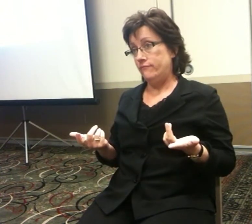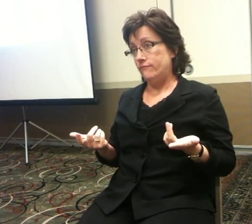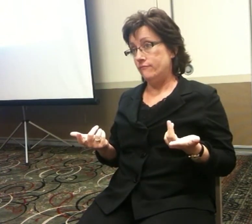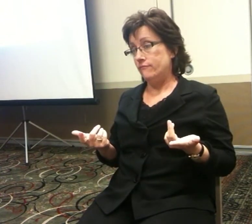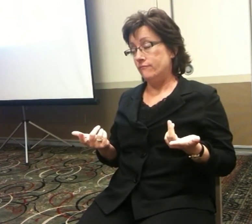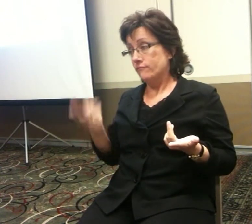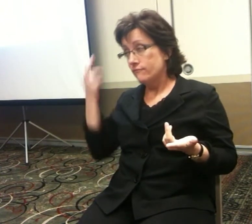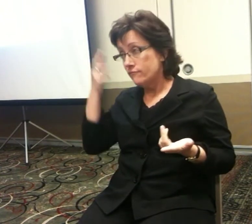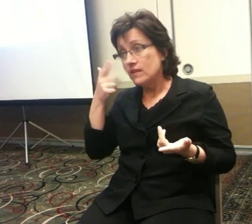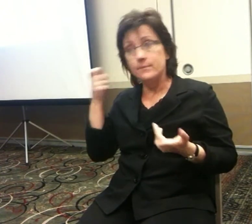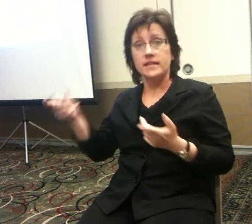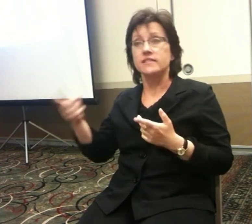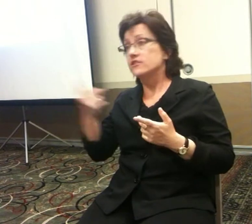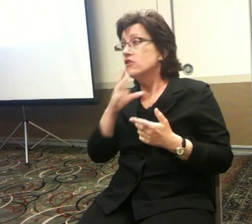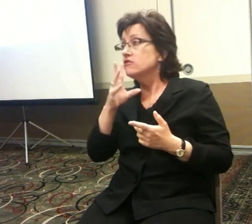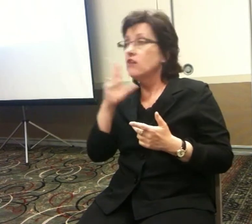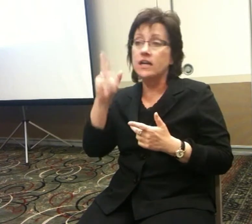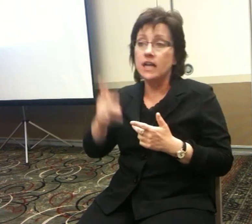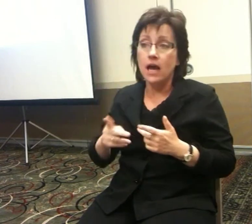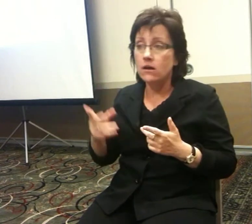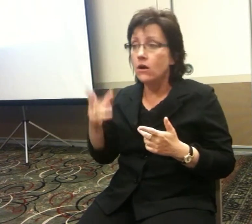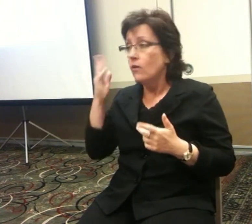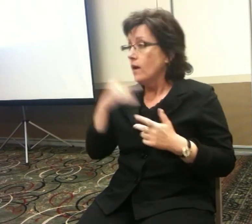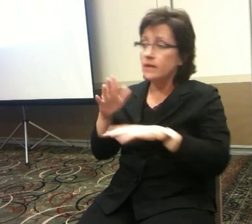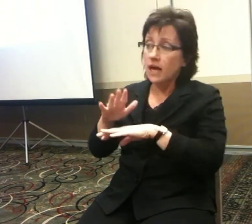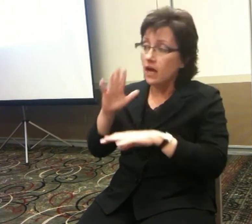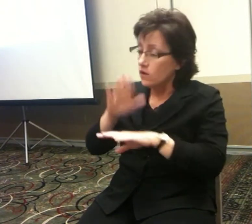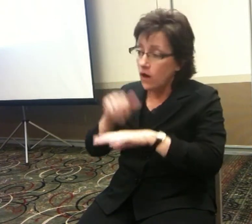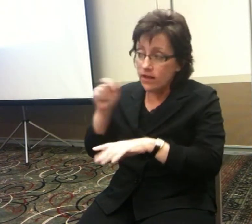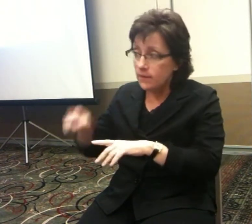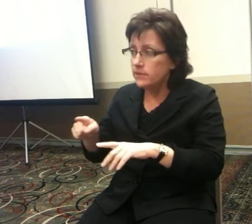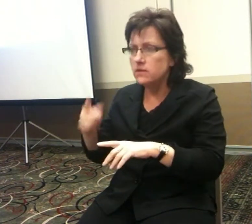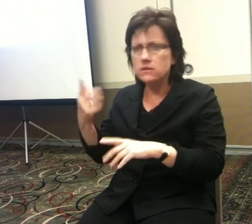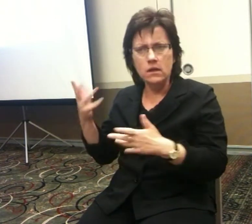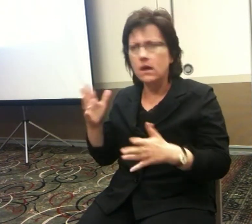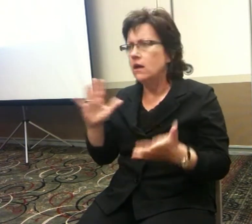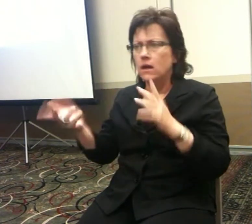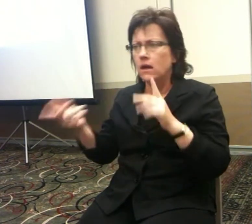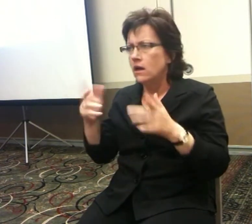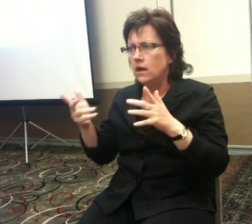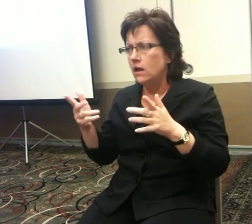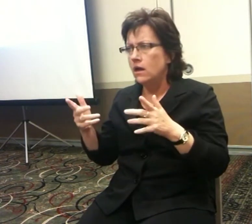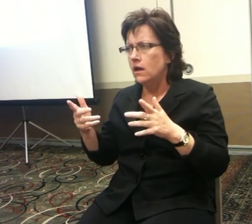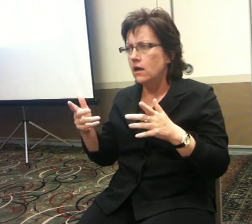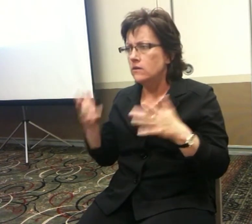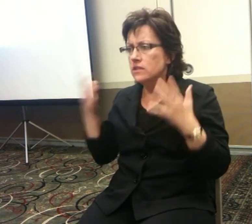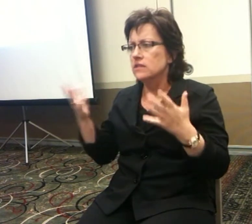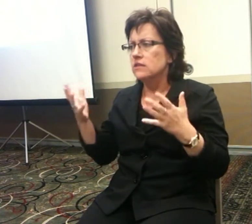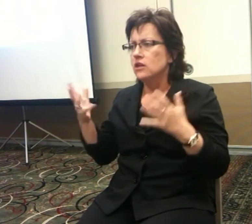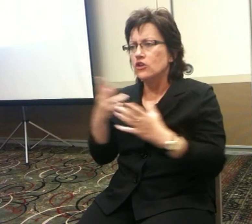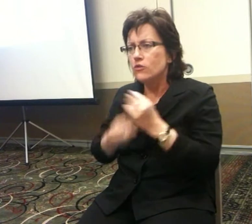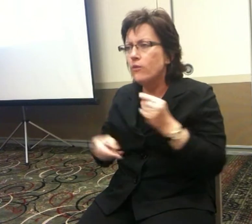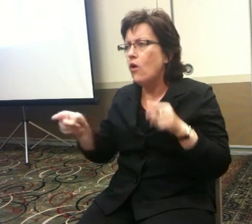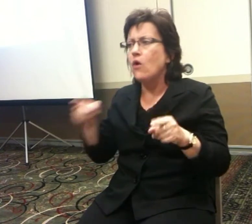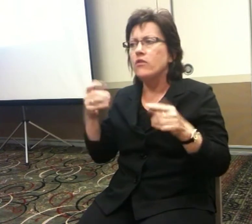he's always talking out. Why would I call on him? He's already getting it. And it was this kind of thing where they were like, duh, you're both just playing against each other here. Come on,